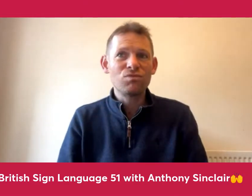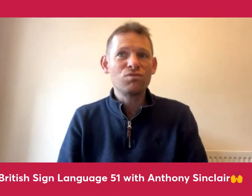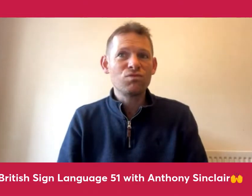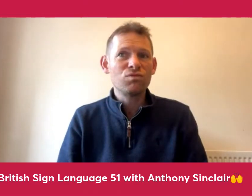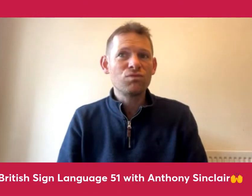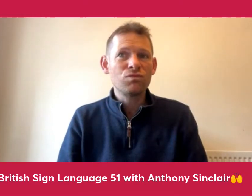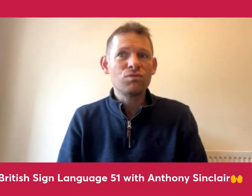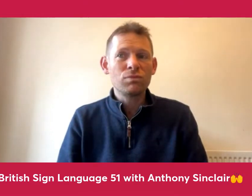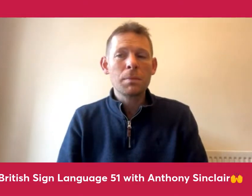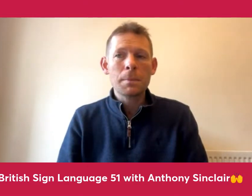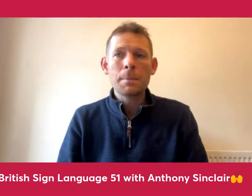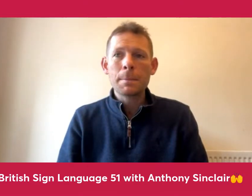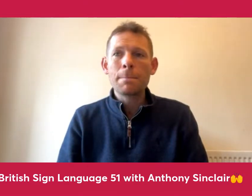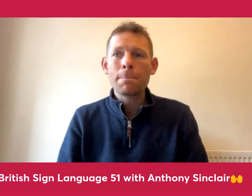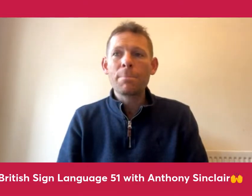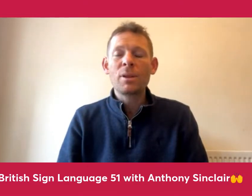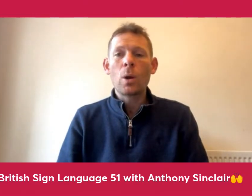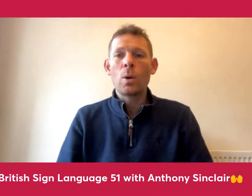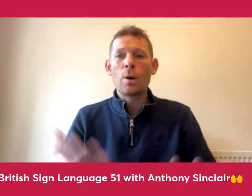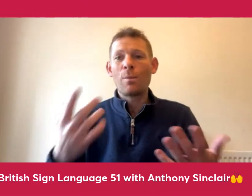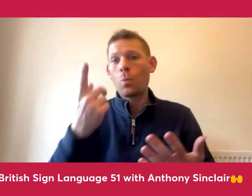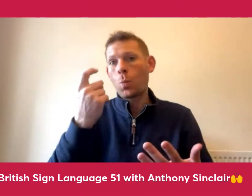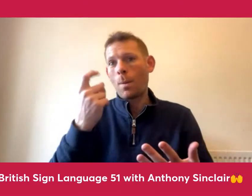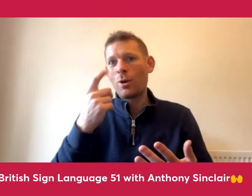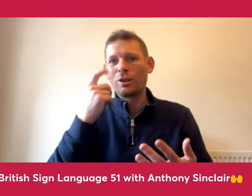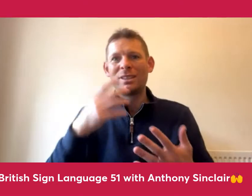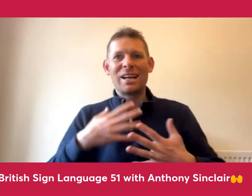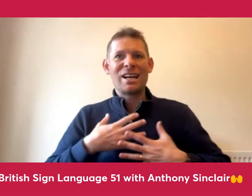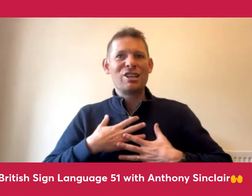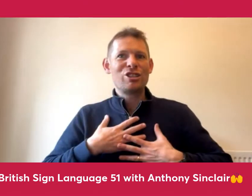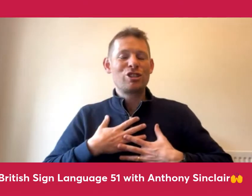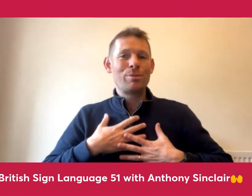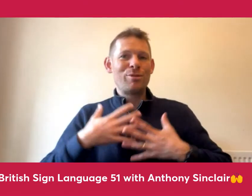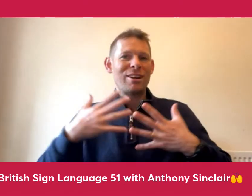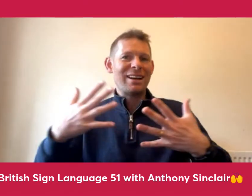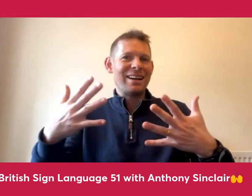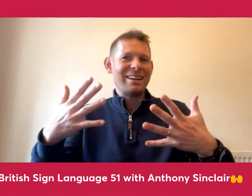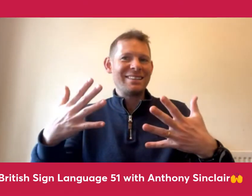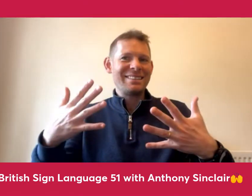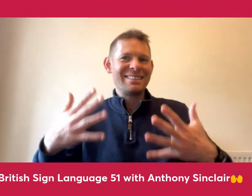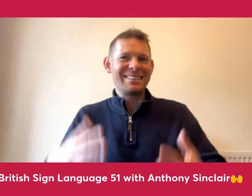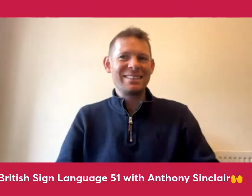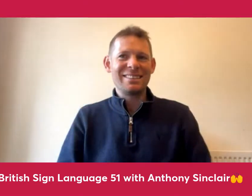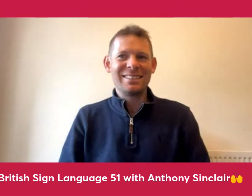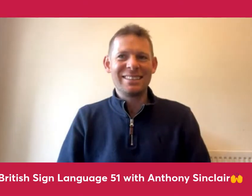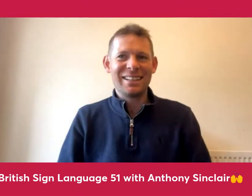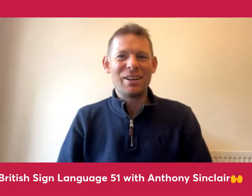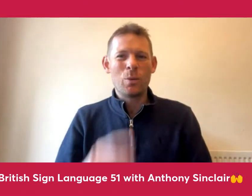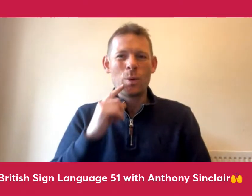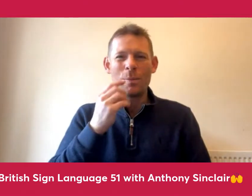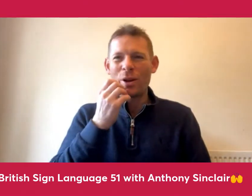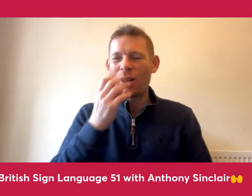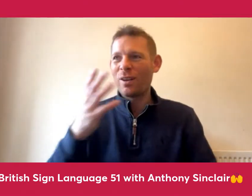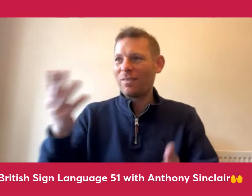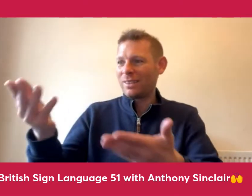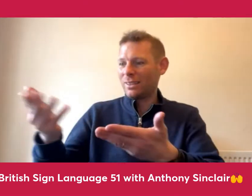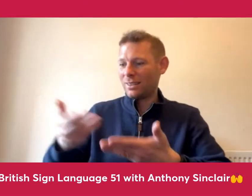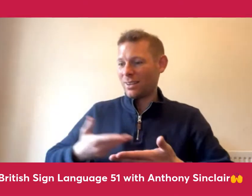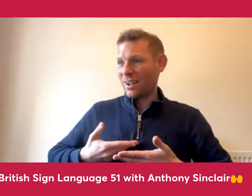Any other signs you want to know? Please just type them in the chat box if you do. What about this one for another one?